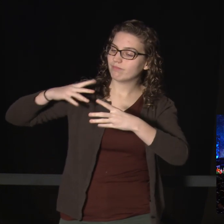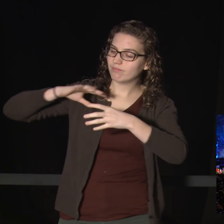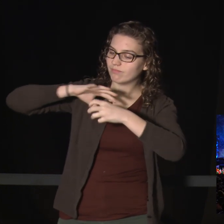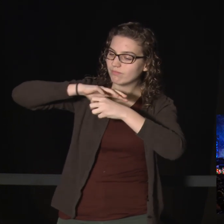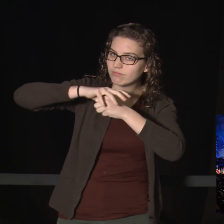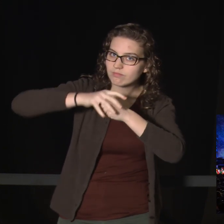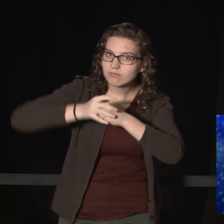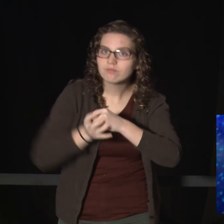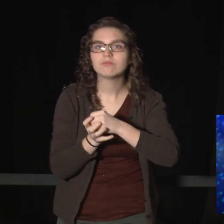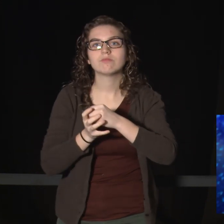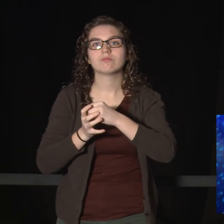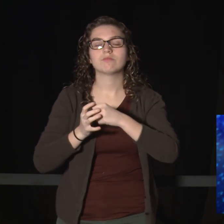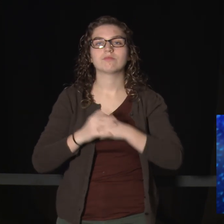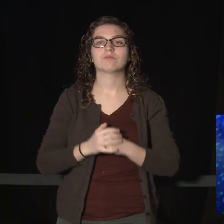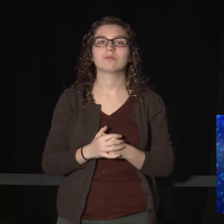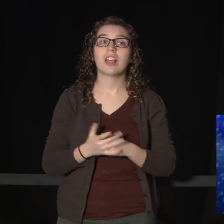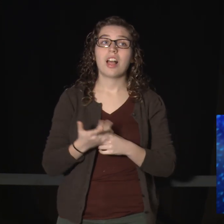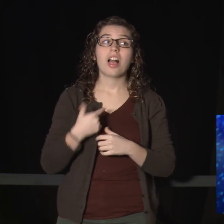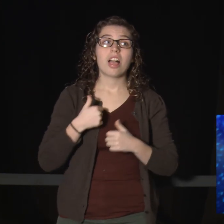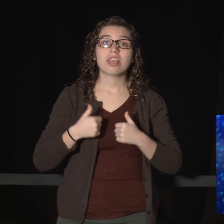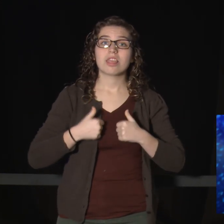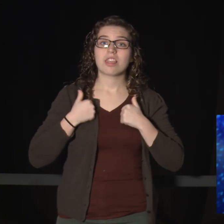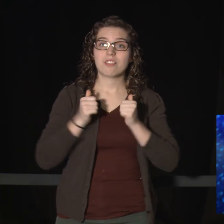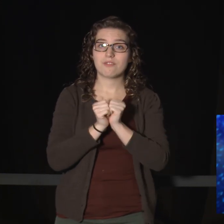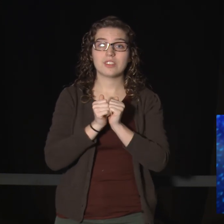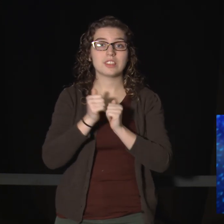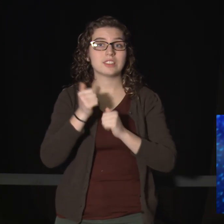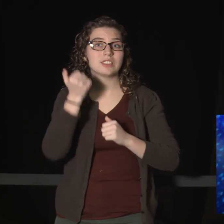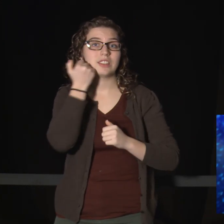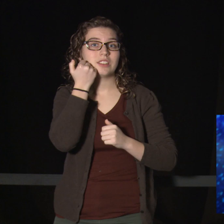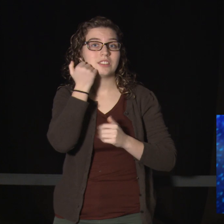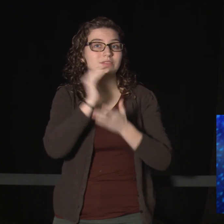not a mobilizer. I live with a dental hygienist, and she tells me,